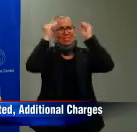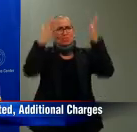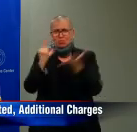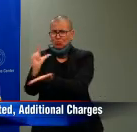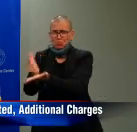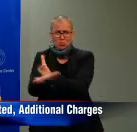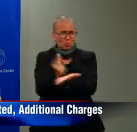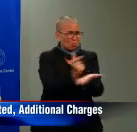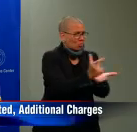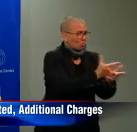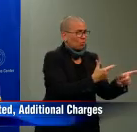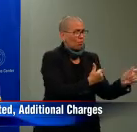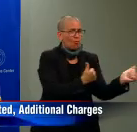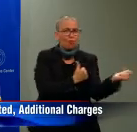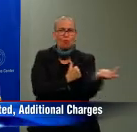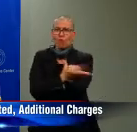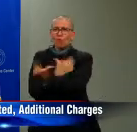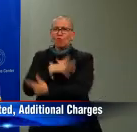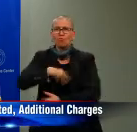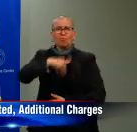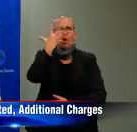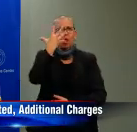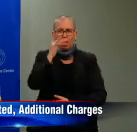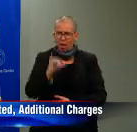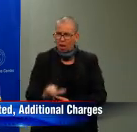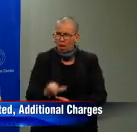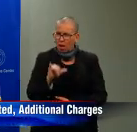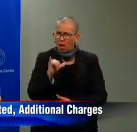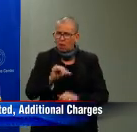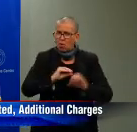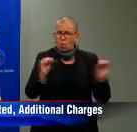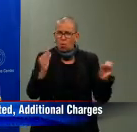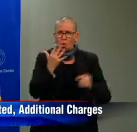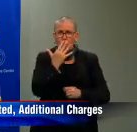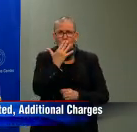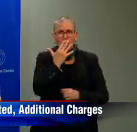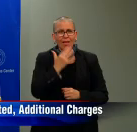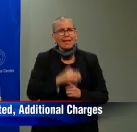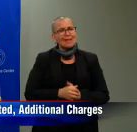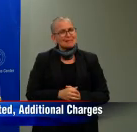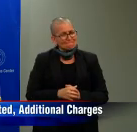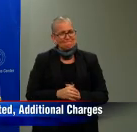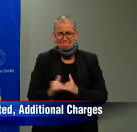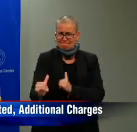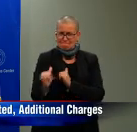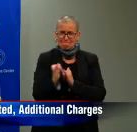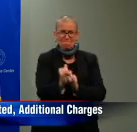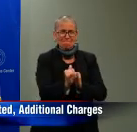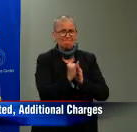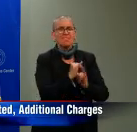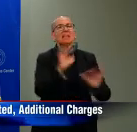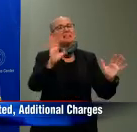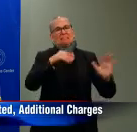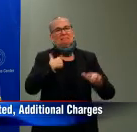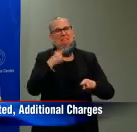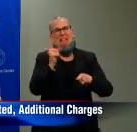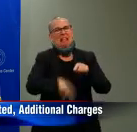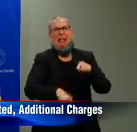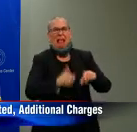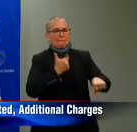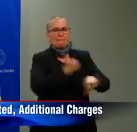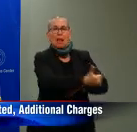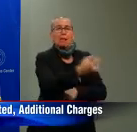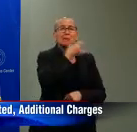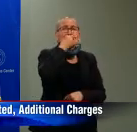who's in there. All the research shows that. If we're going to close the achievement gap in Minnesota, we're not going to blame it on the kids. We're going to blame it on us